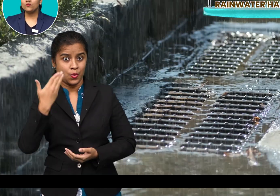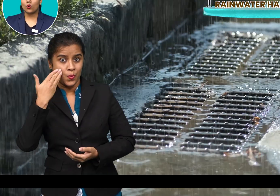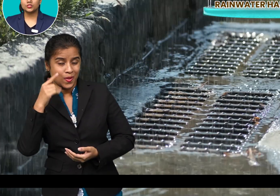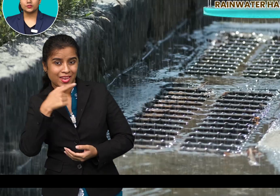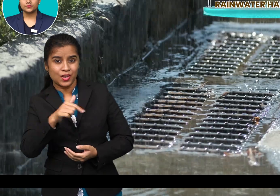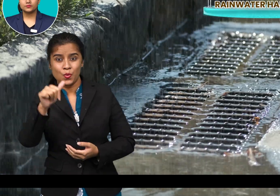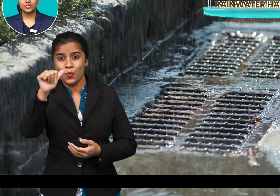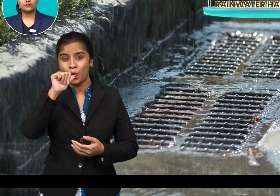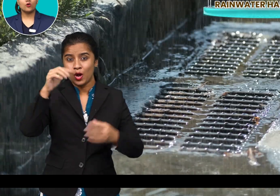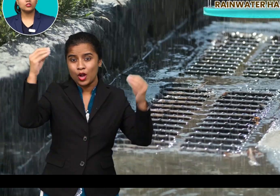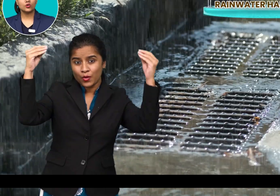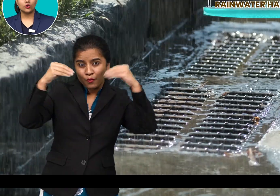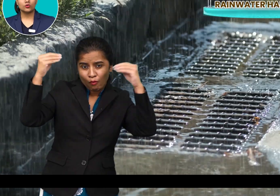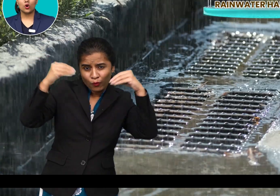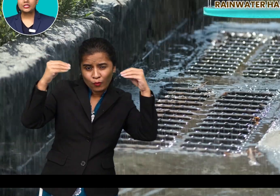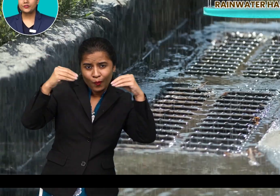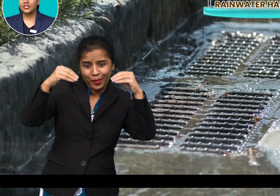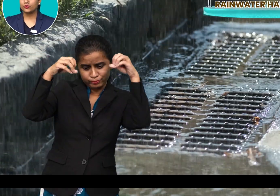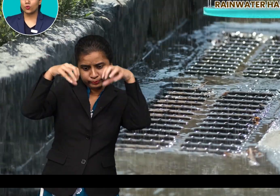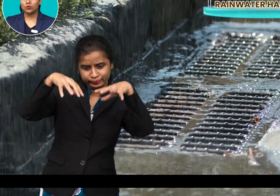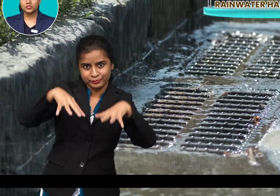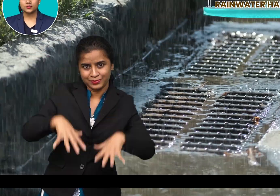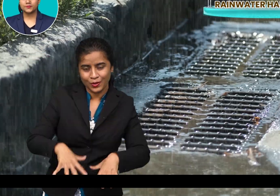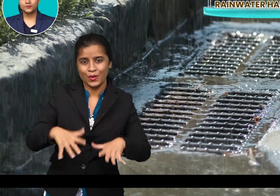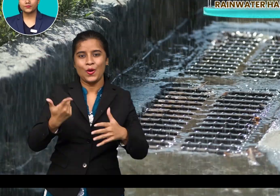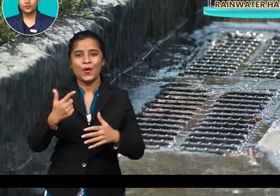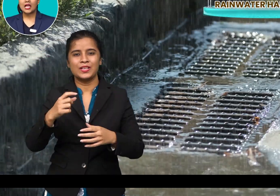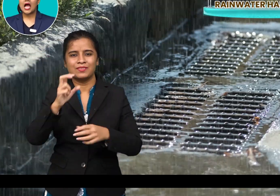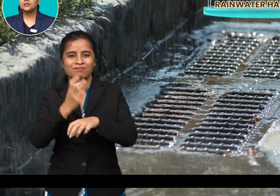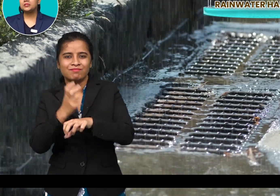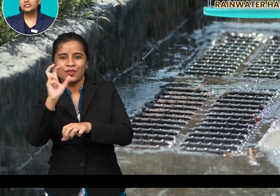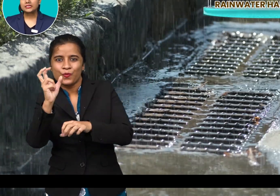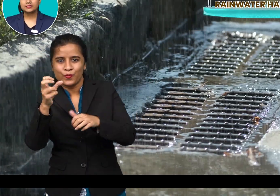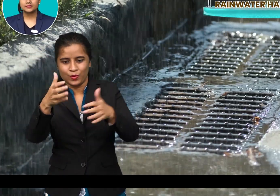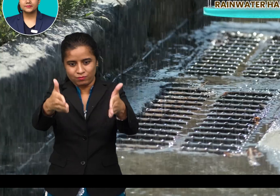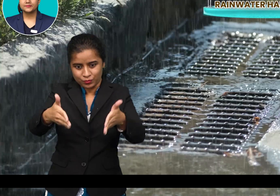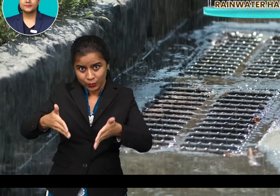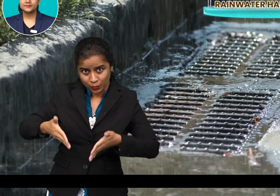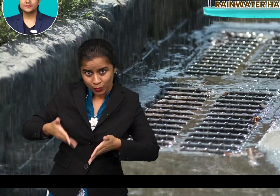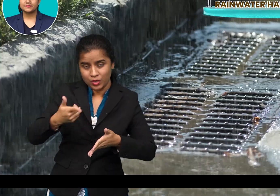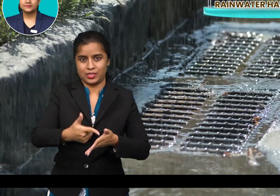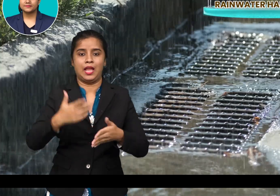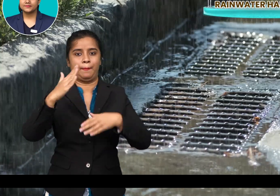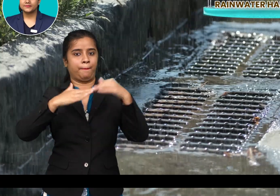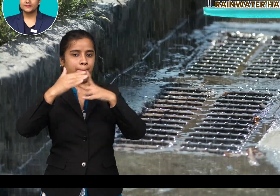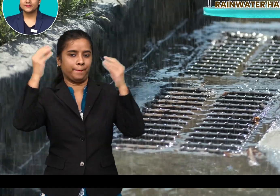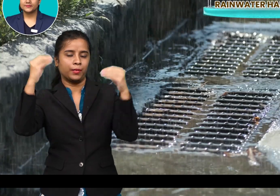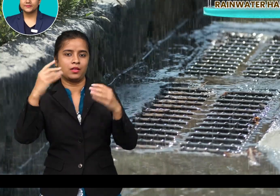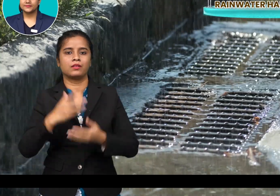to rainwater that falls on concrete roads and buildings?